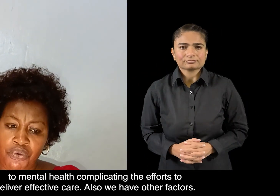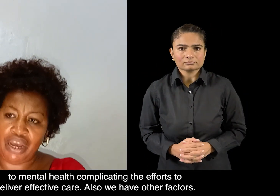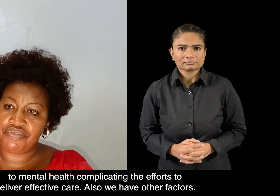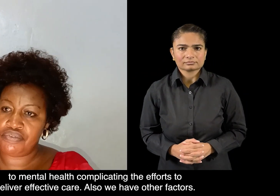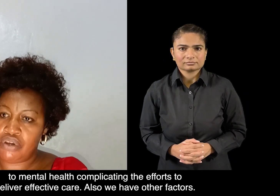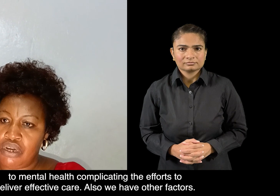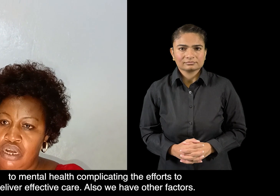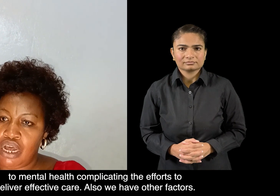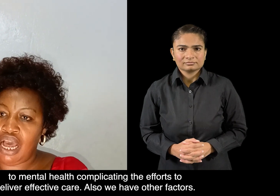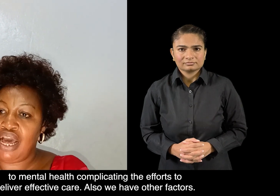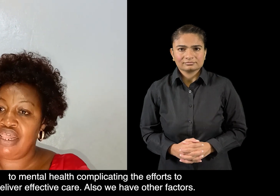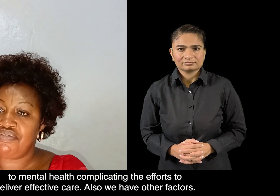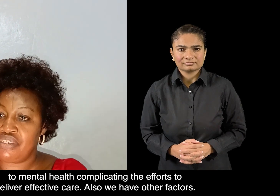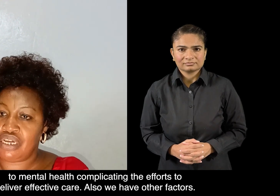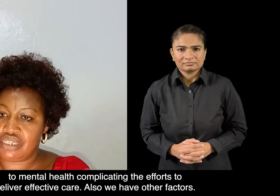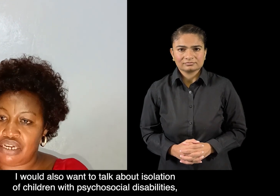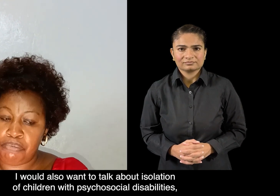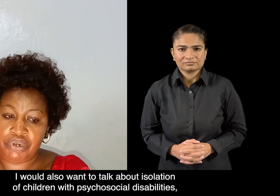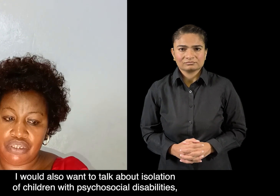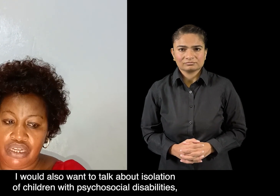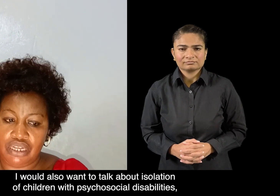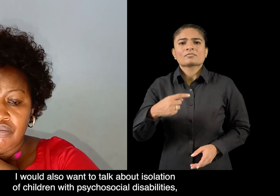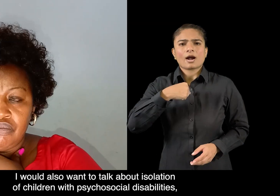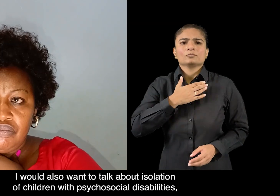Also, we have other factors.